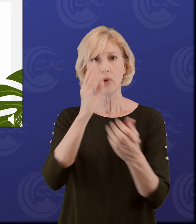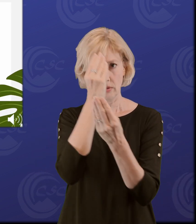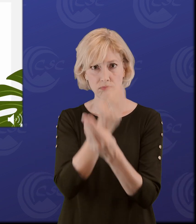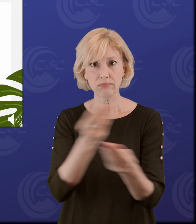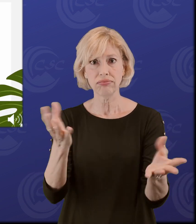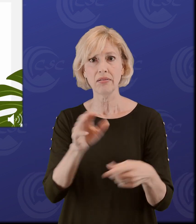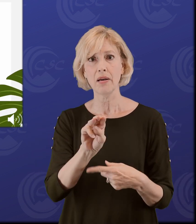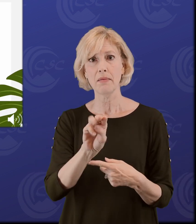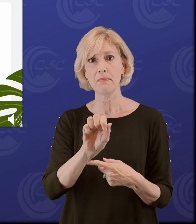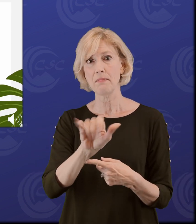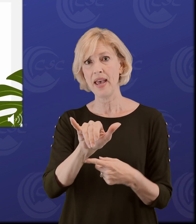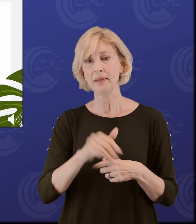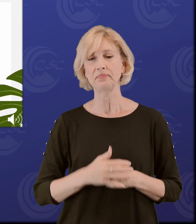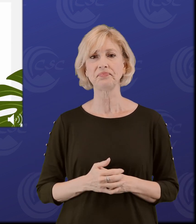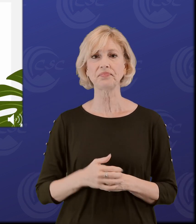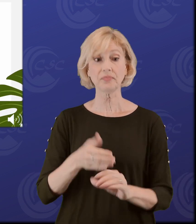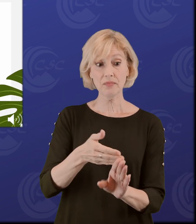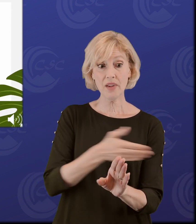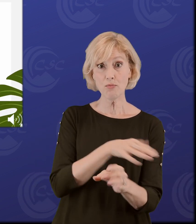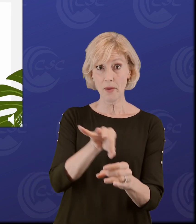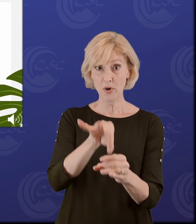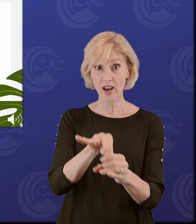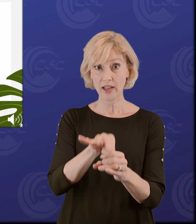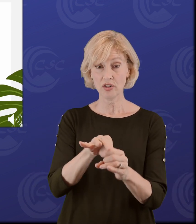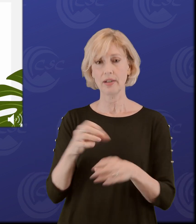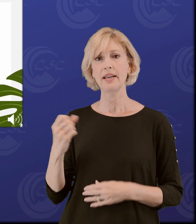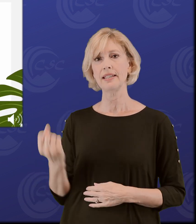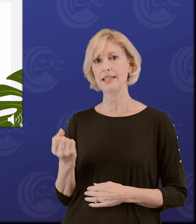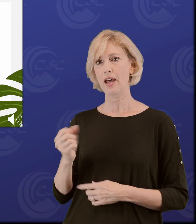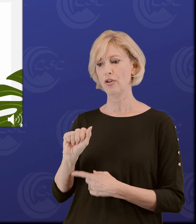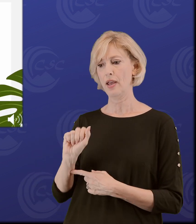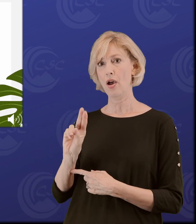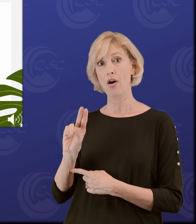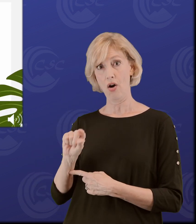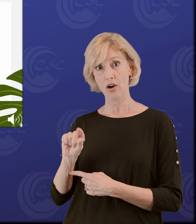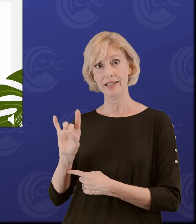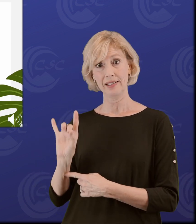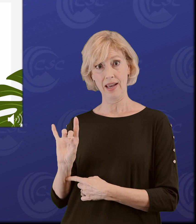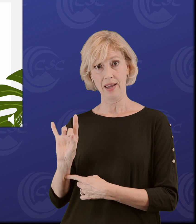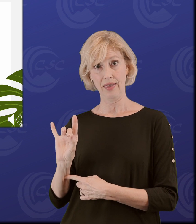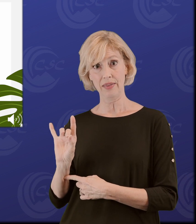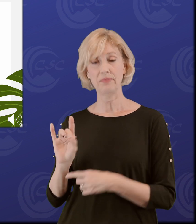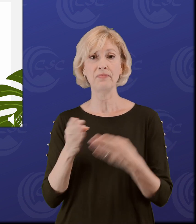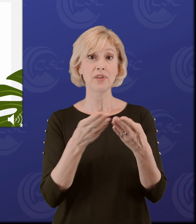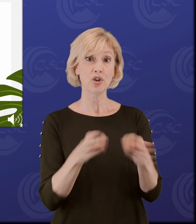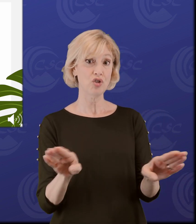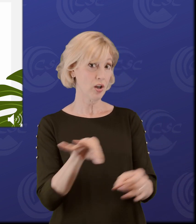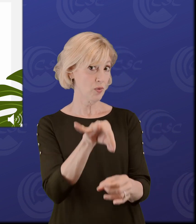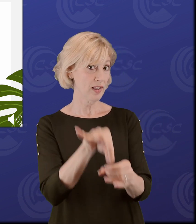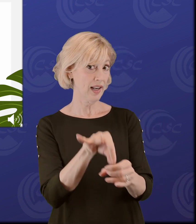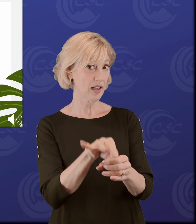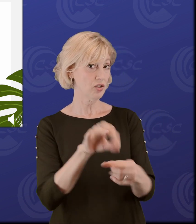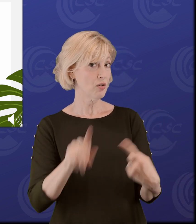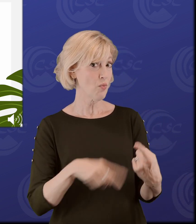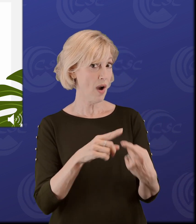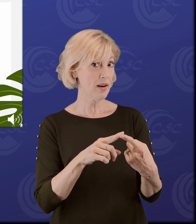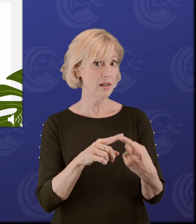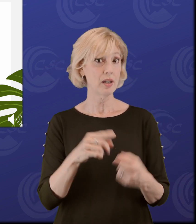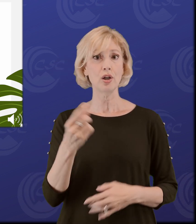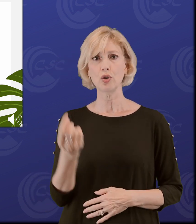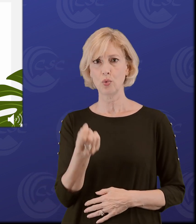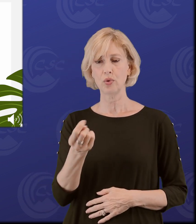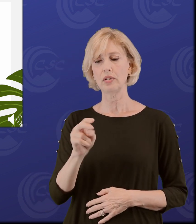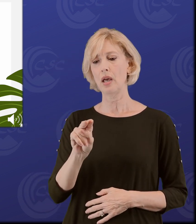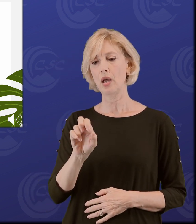The primary election is on Saturday, August 8th, and the general election is on Tuesday, November 3rd. As a reminder,